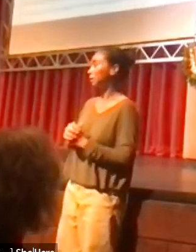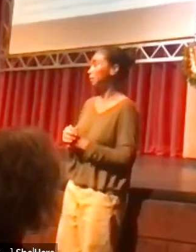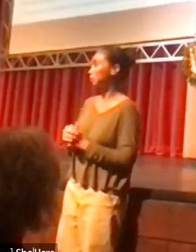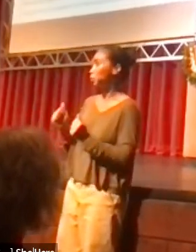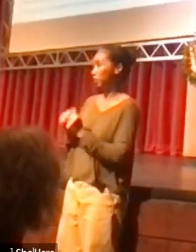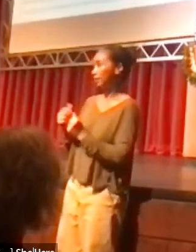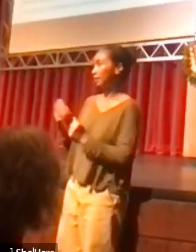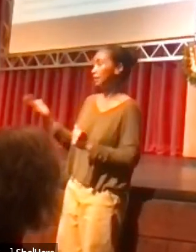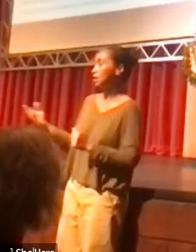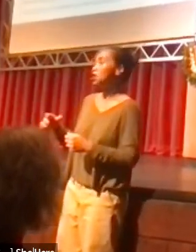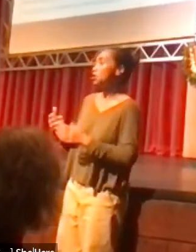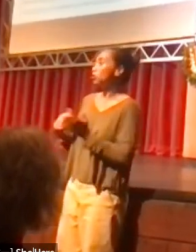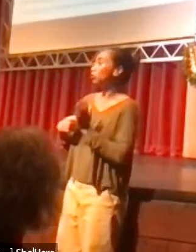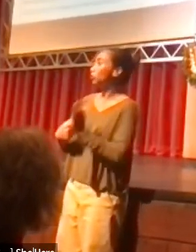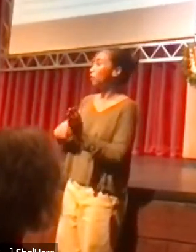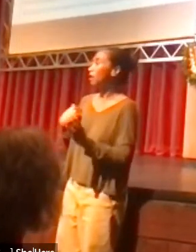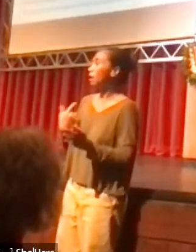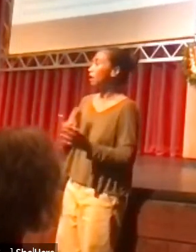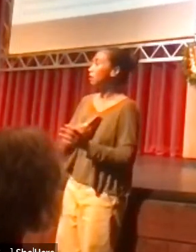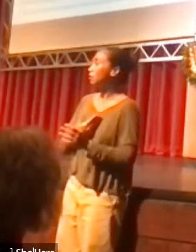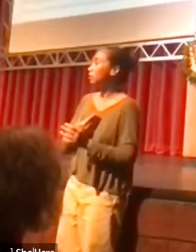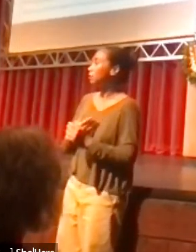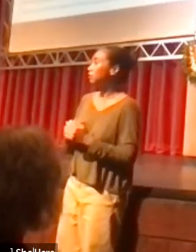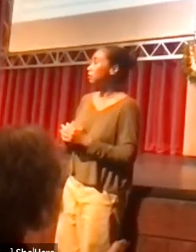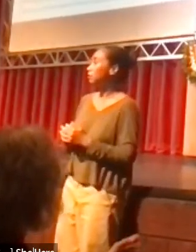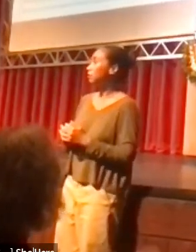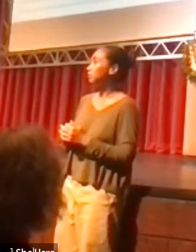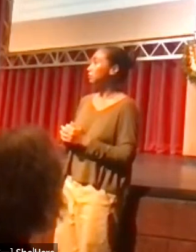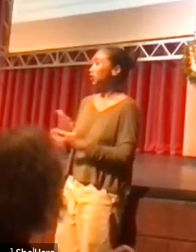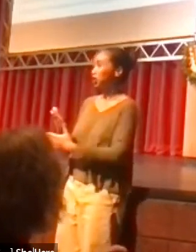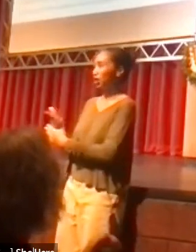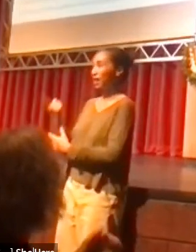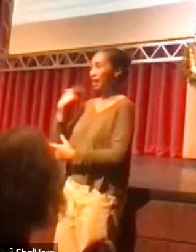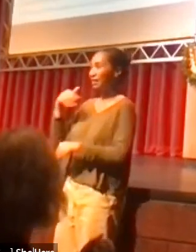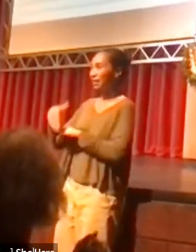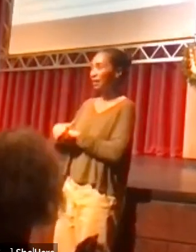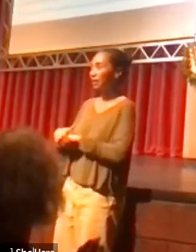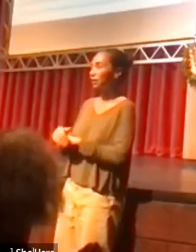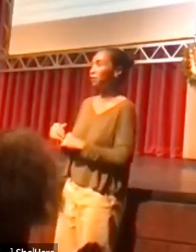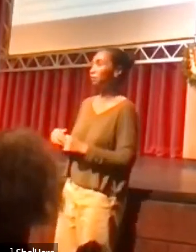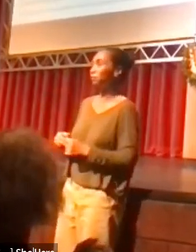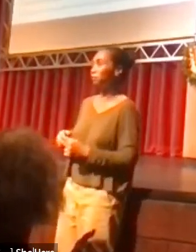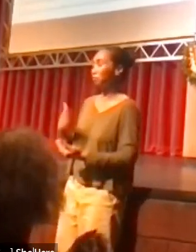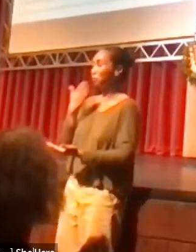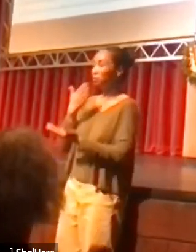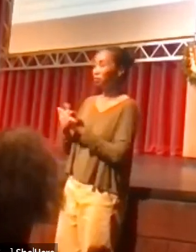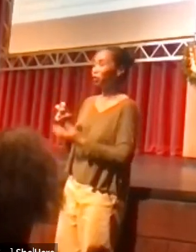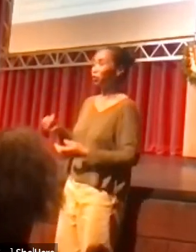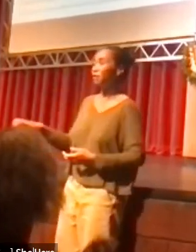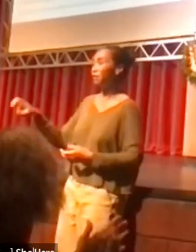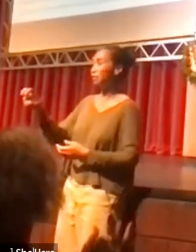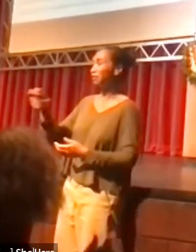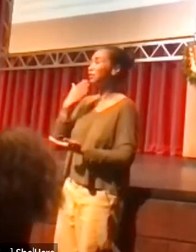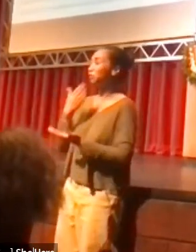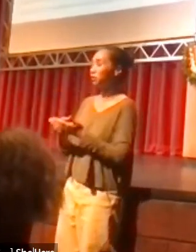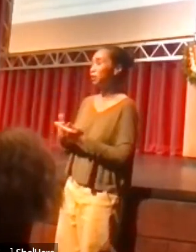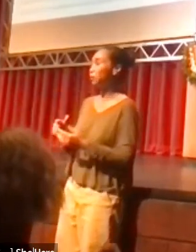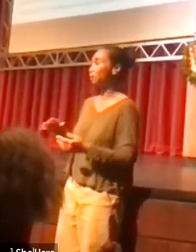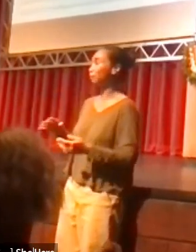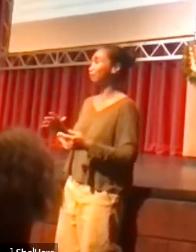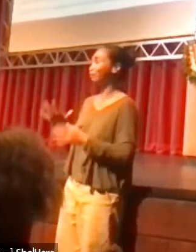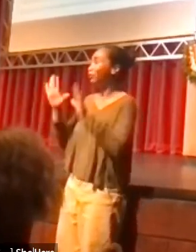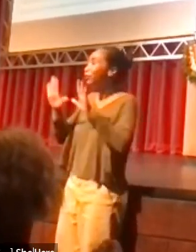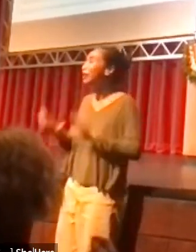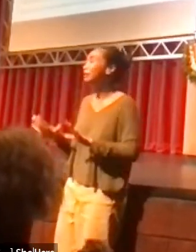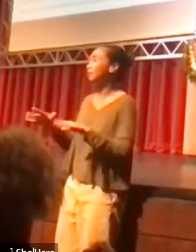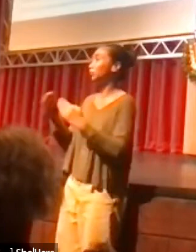ease. It shows us, as was said in the show last night, we are great travelers, we are great communities.